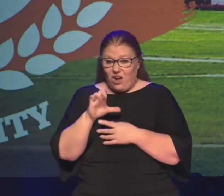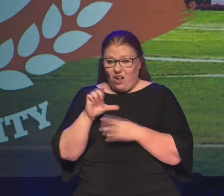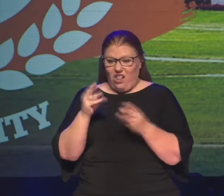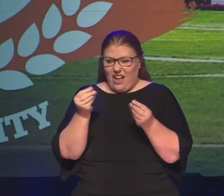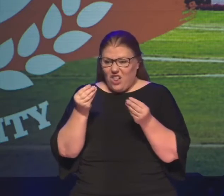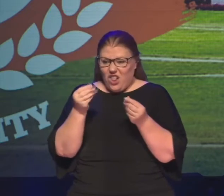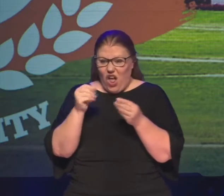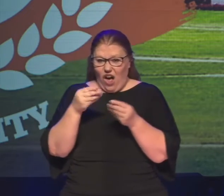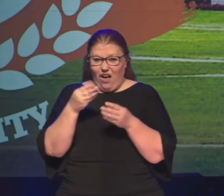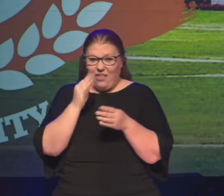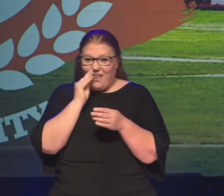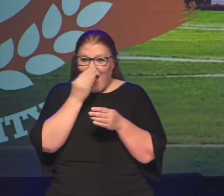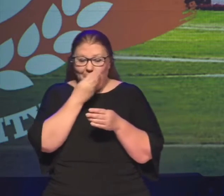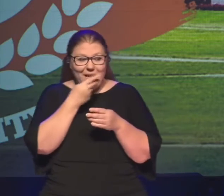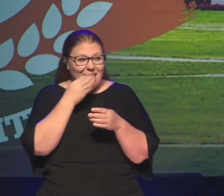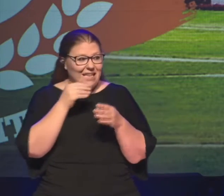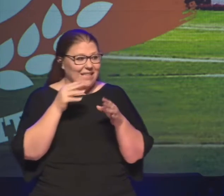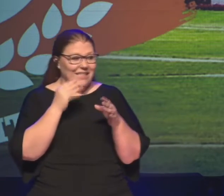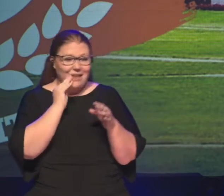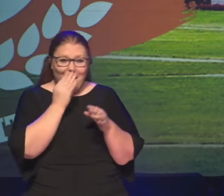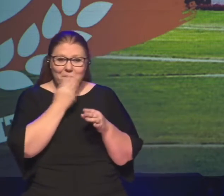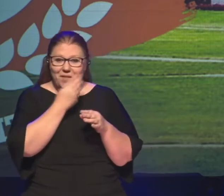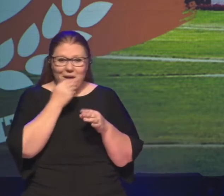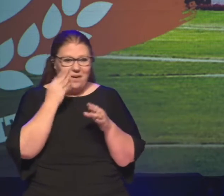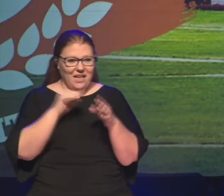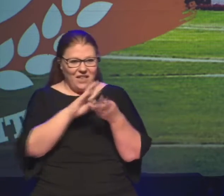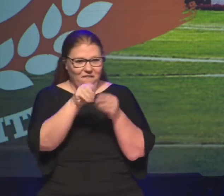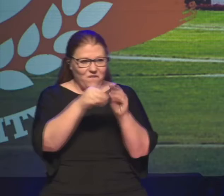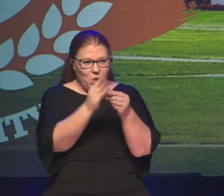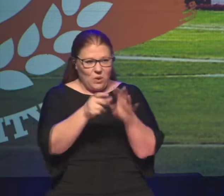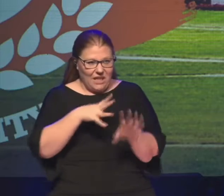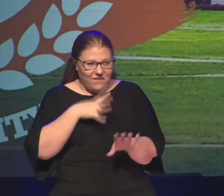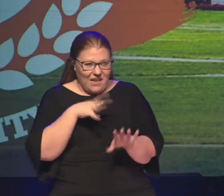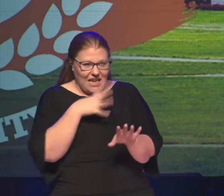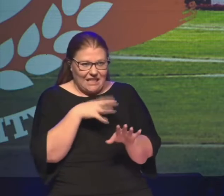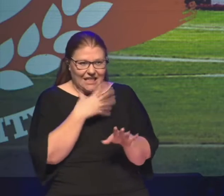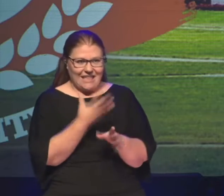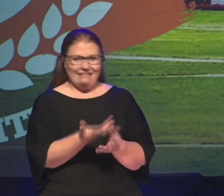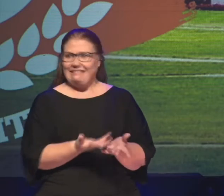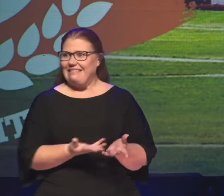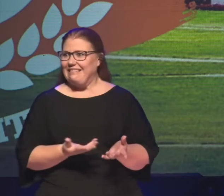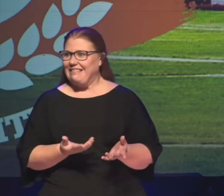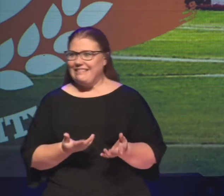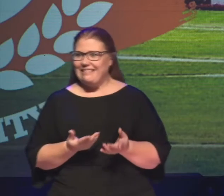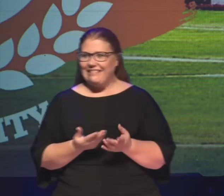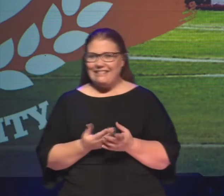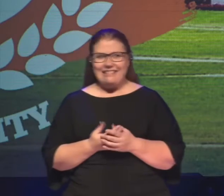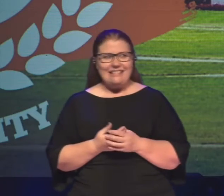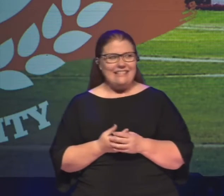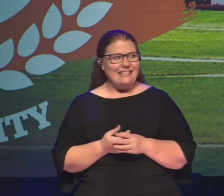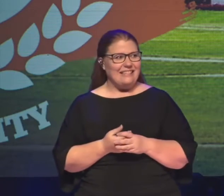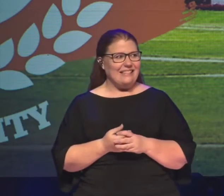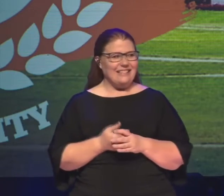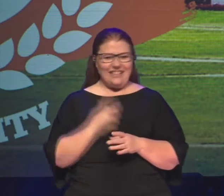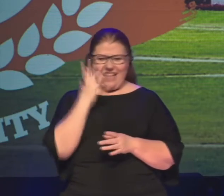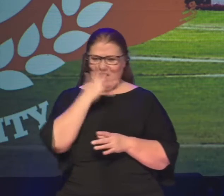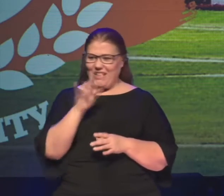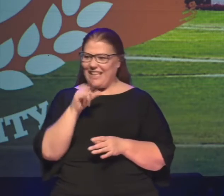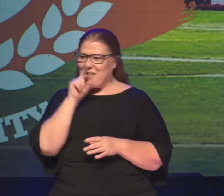napkins, folded, shaped like little pigeons or something. I don't know how to do that. So much